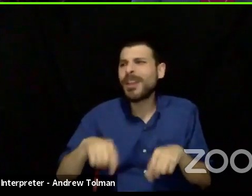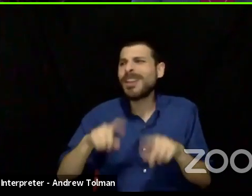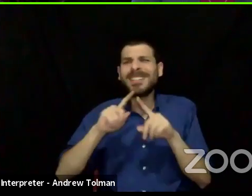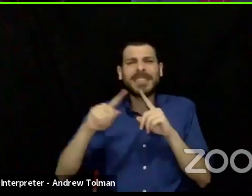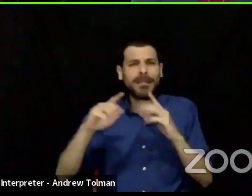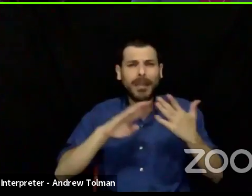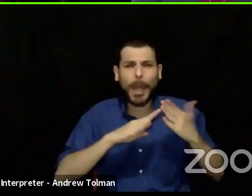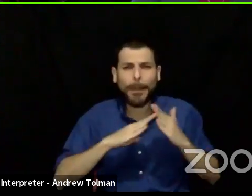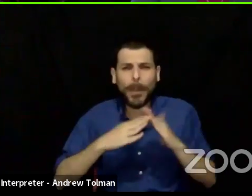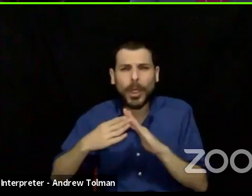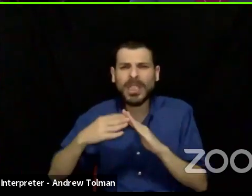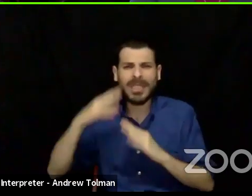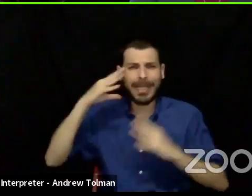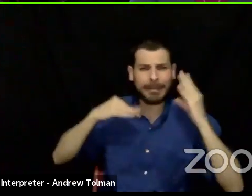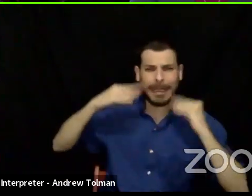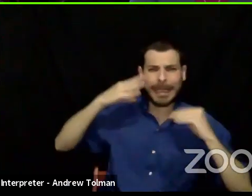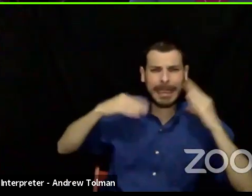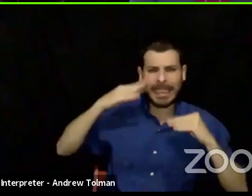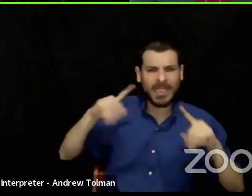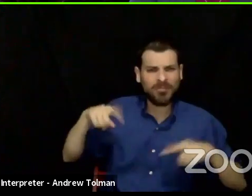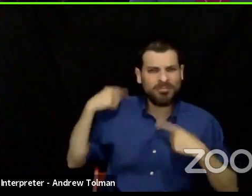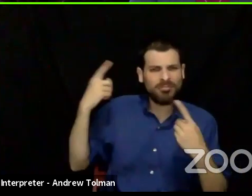and things that people were telling me,